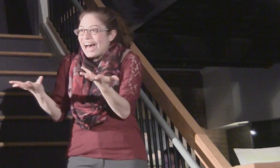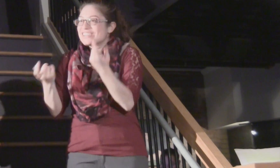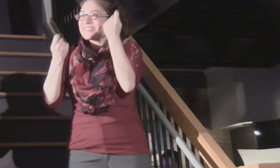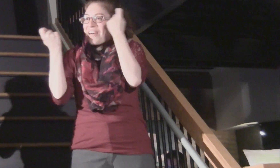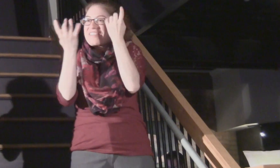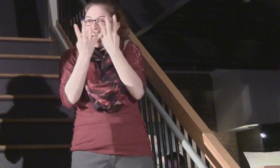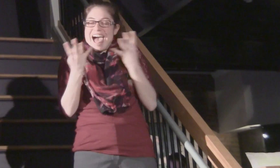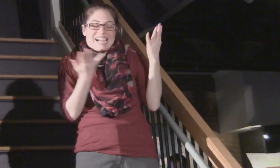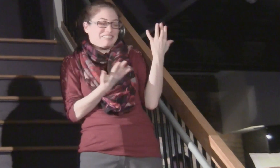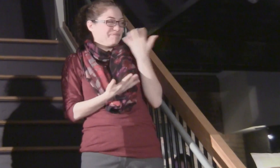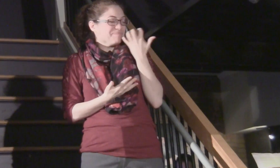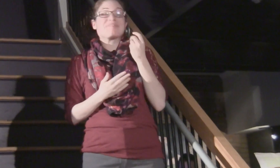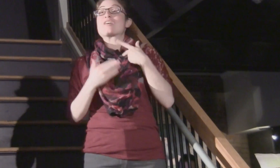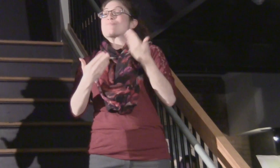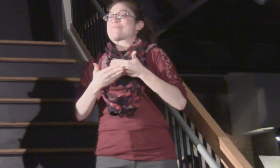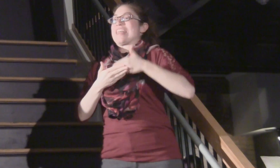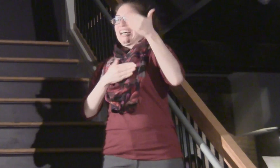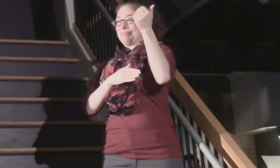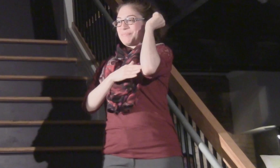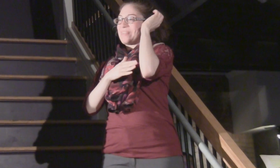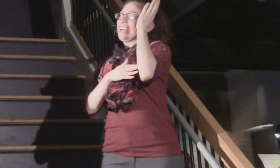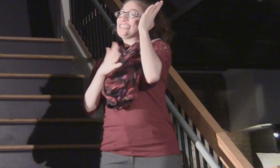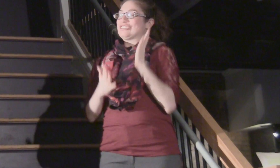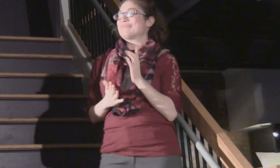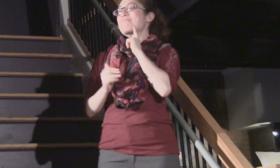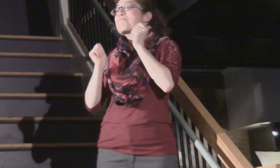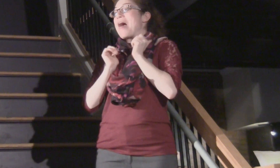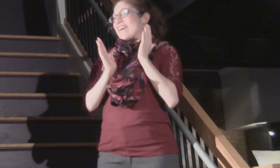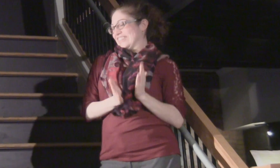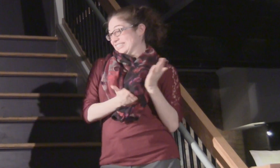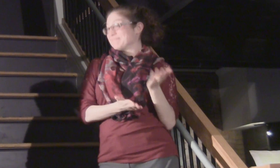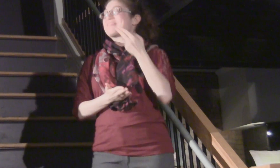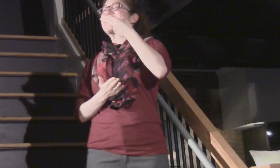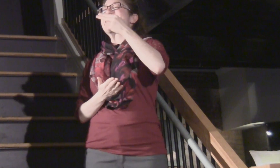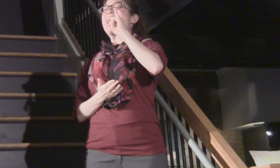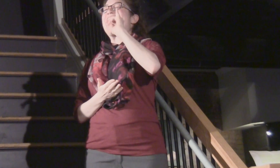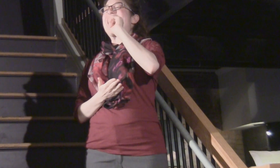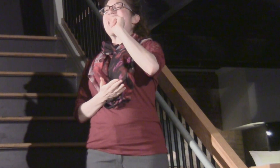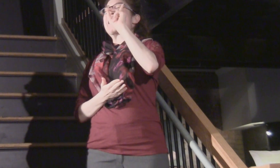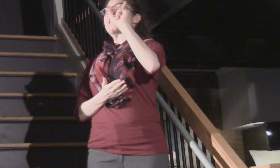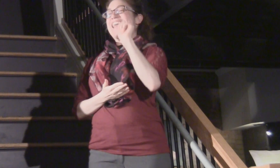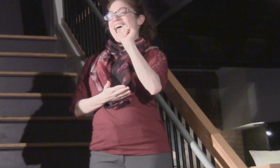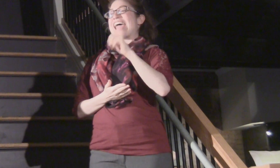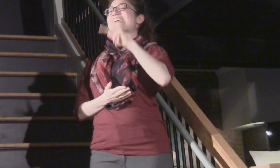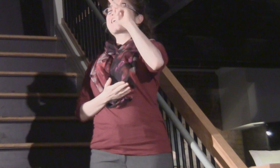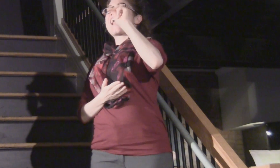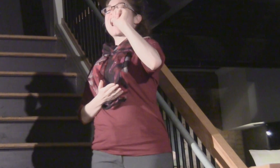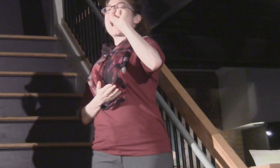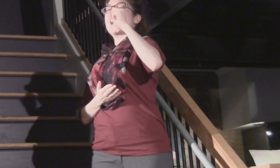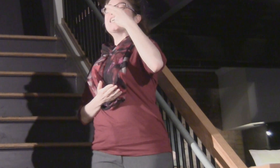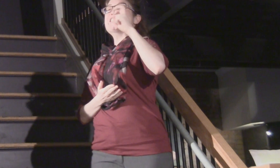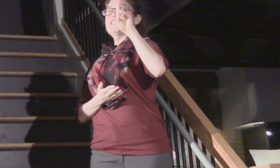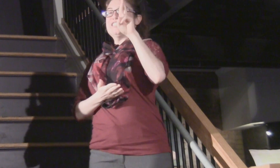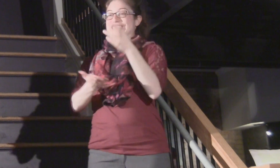that. Wow, celebrating Hanukkah together. So anyway, I want to introduce the next presenter, Hinda